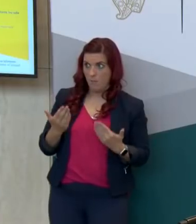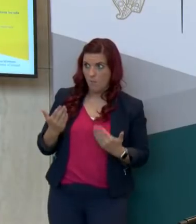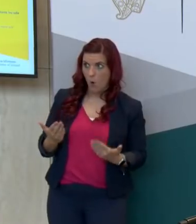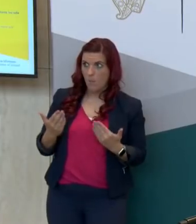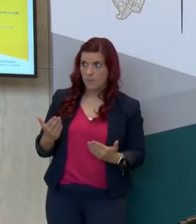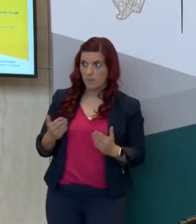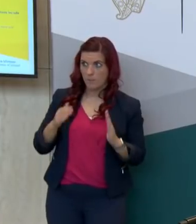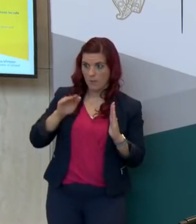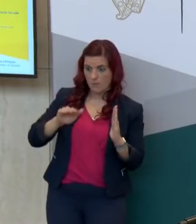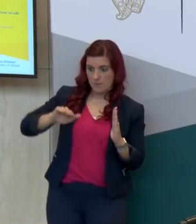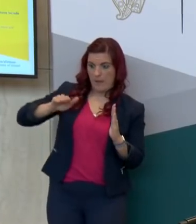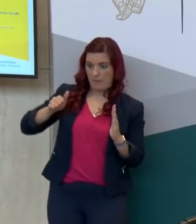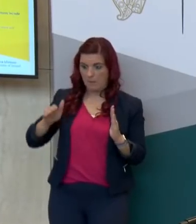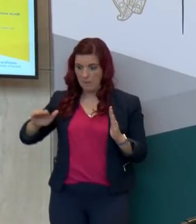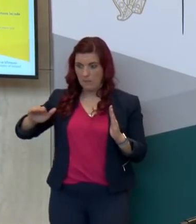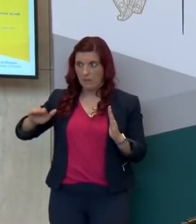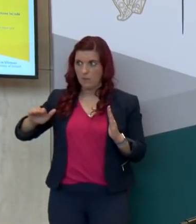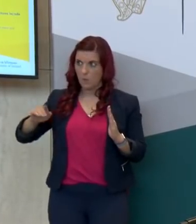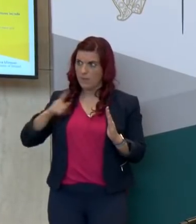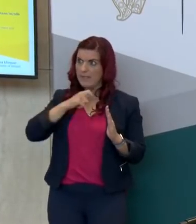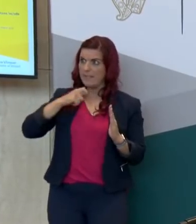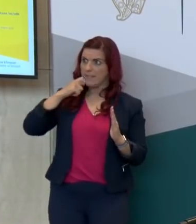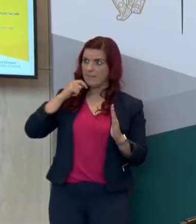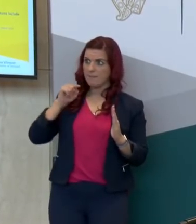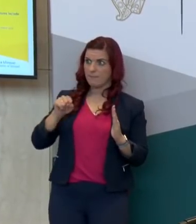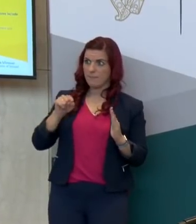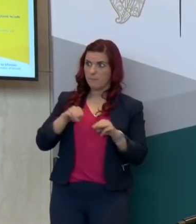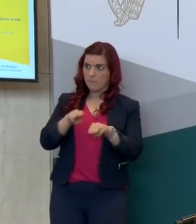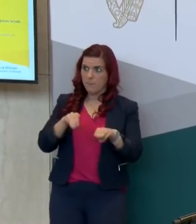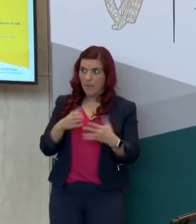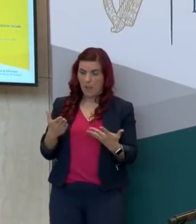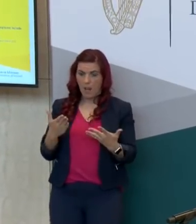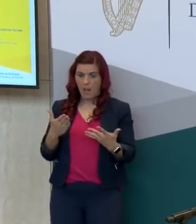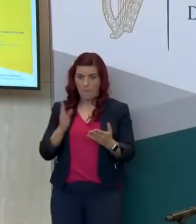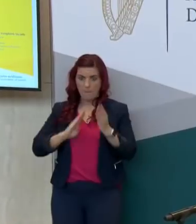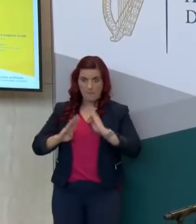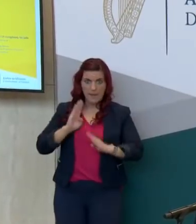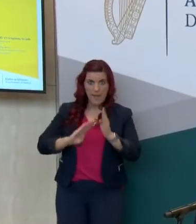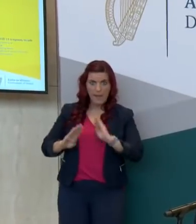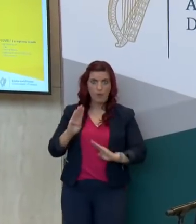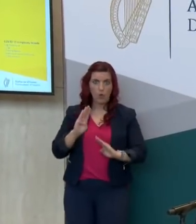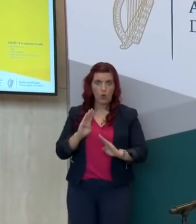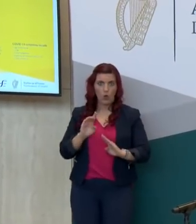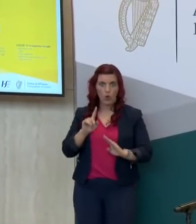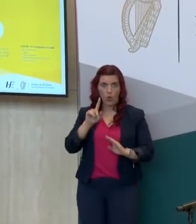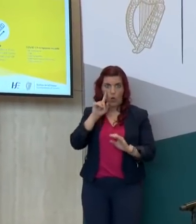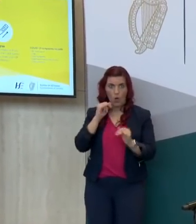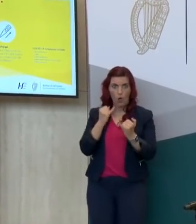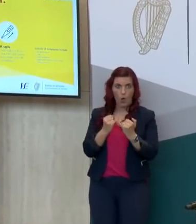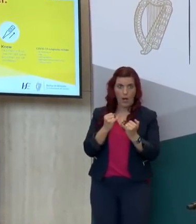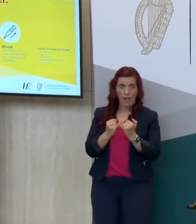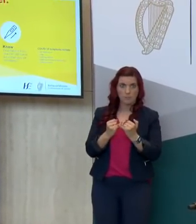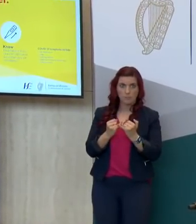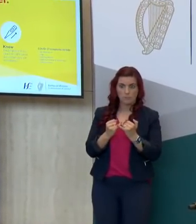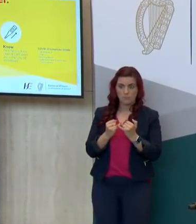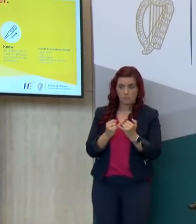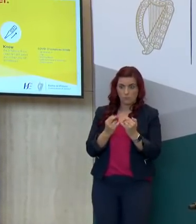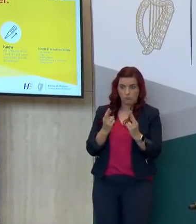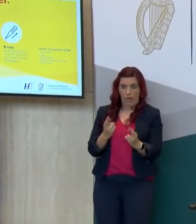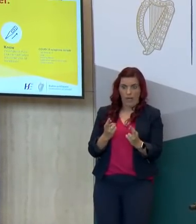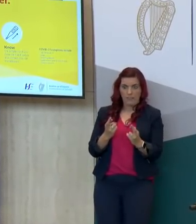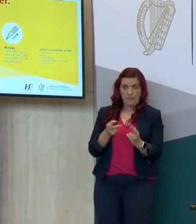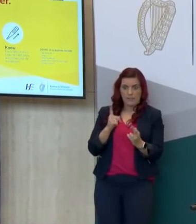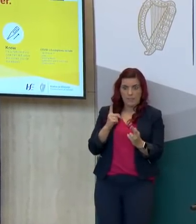spike in last week's cases telling us that people's actions, behaviours is really the way to fight this now, not, you